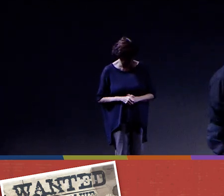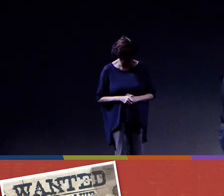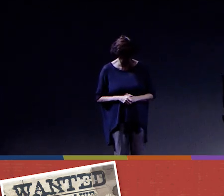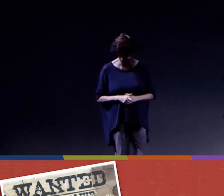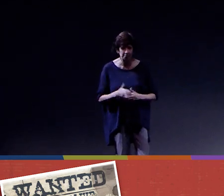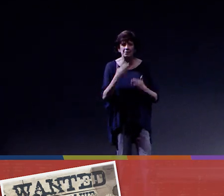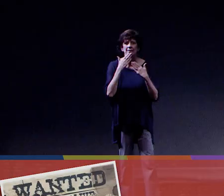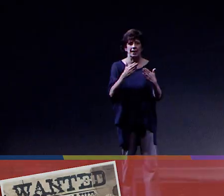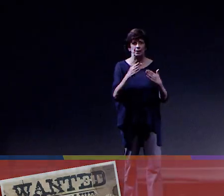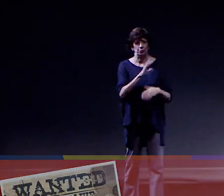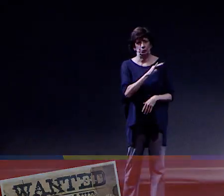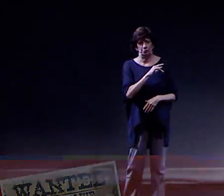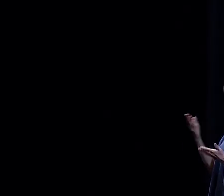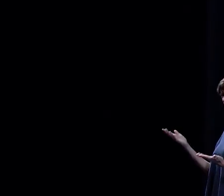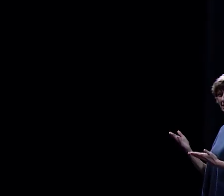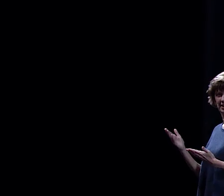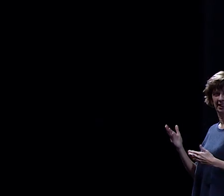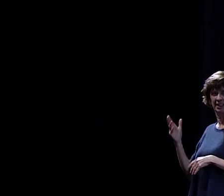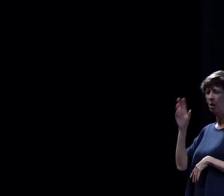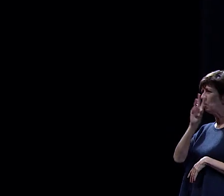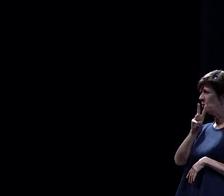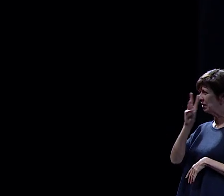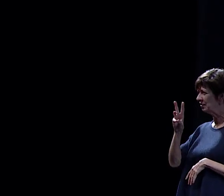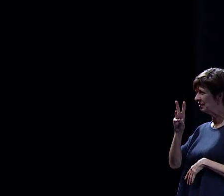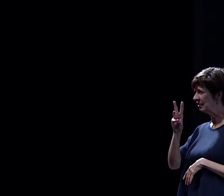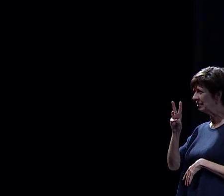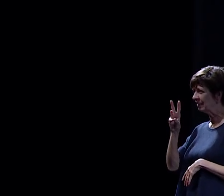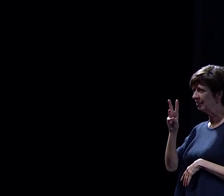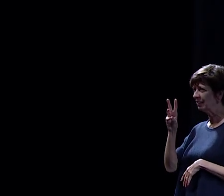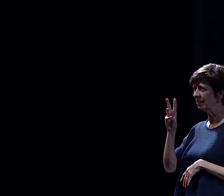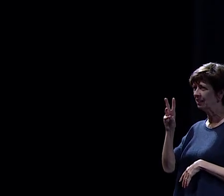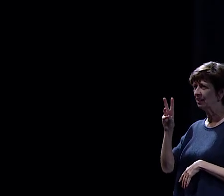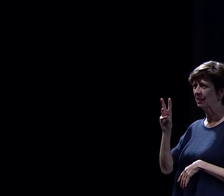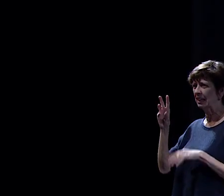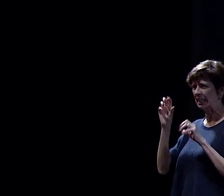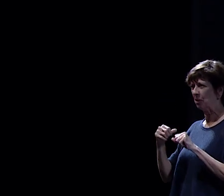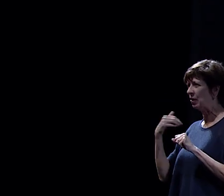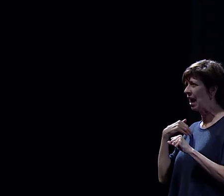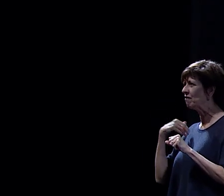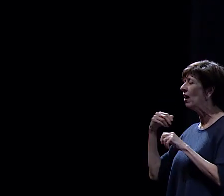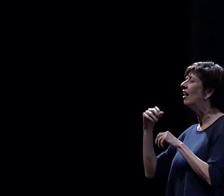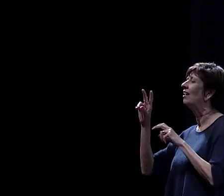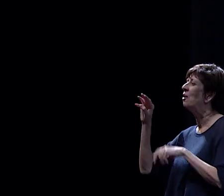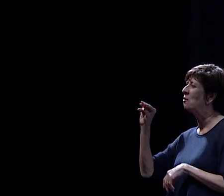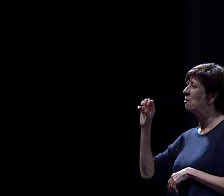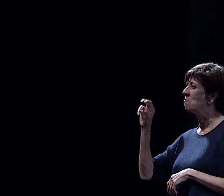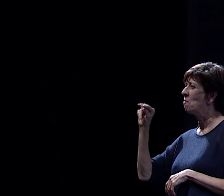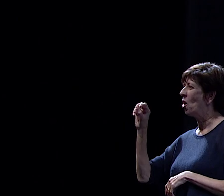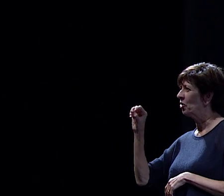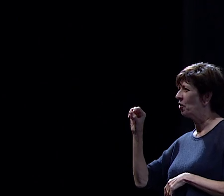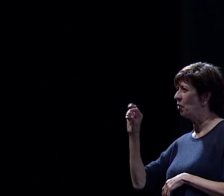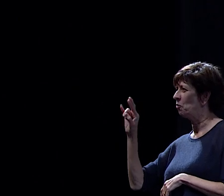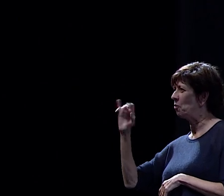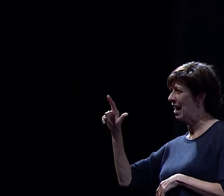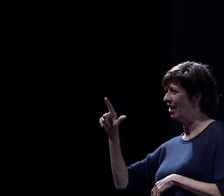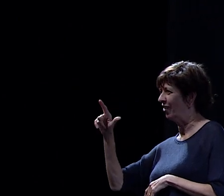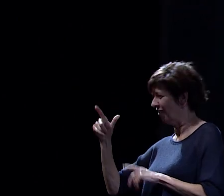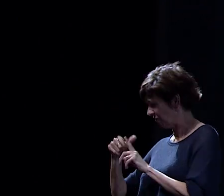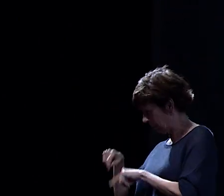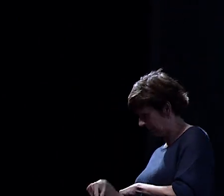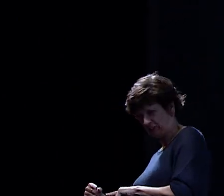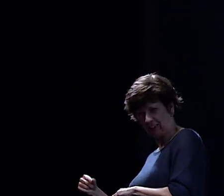Sure. Thank you. It's great to be here. Hey, forget Westworld. Can we get a monorail from Buena Park to here? It took me 2 hours to get